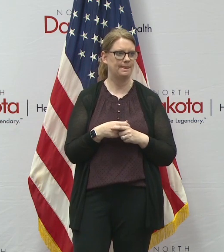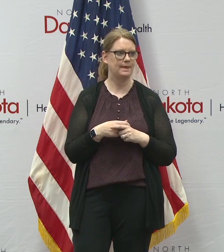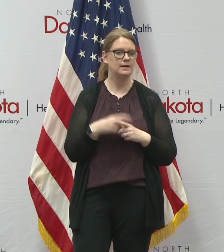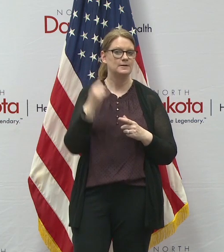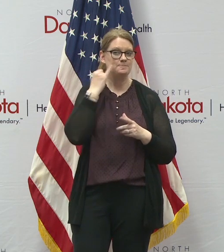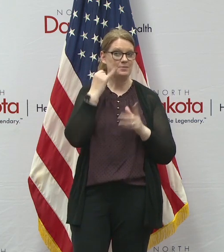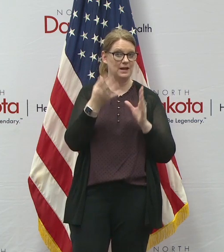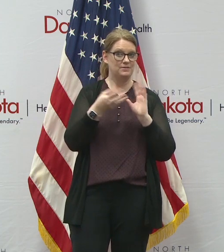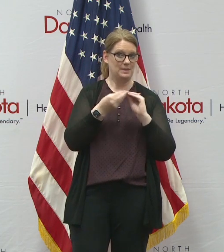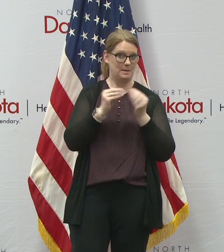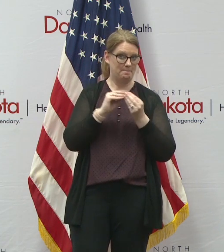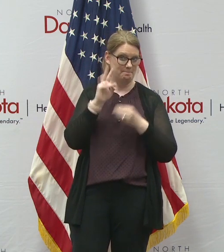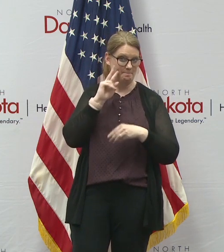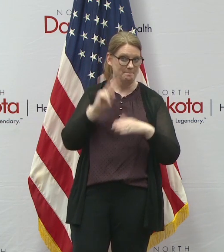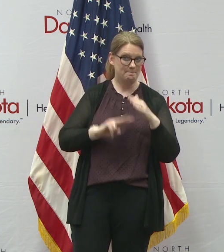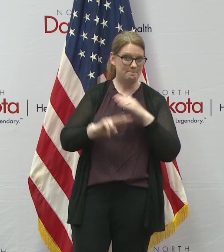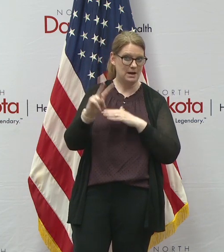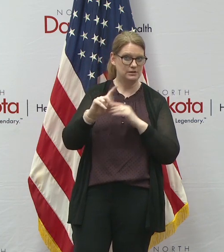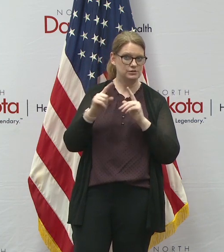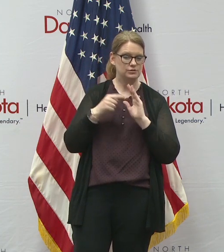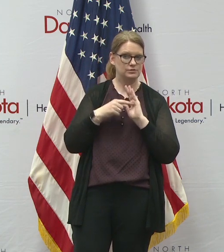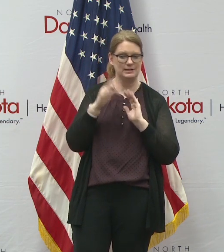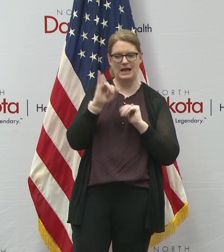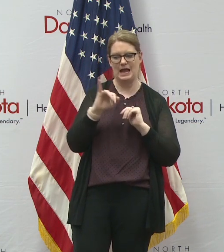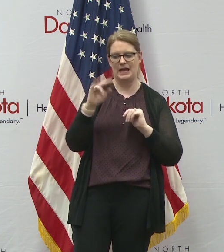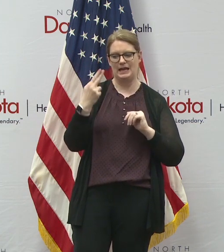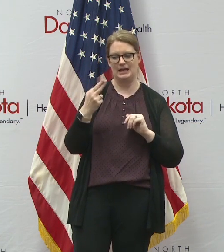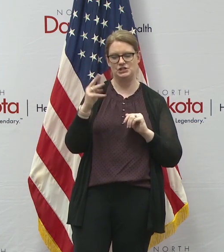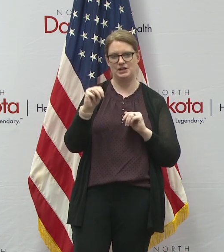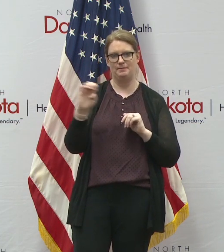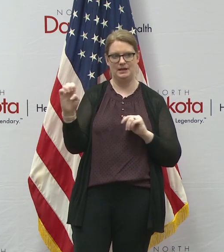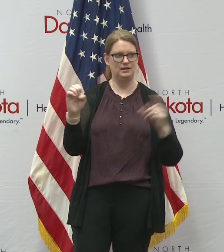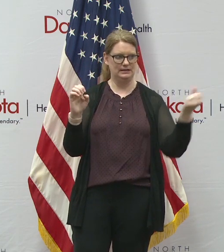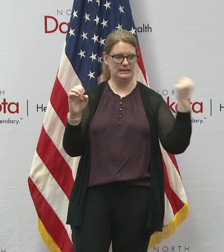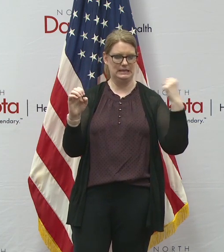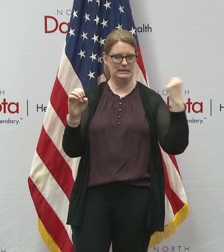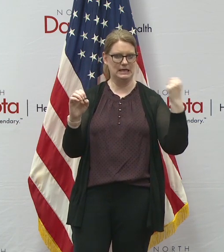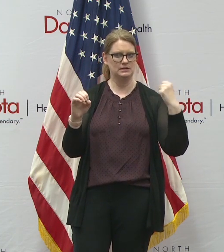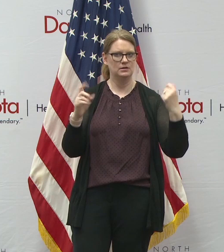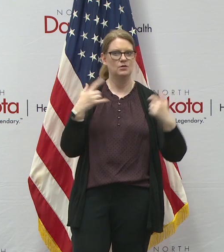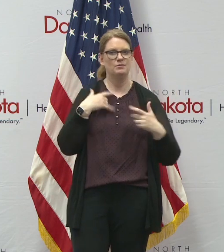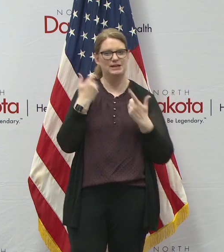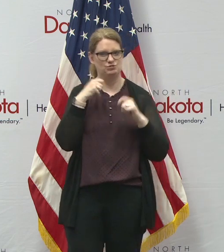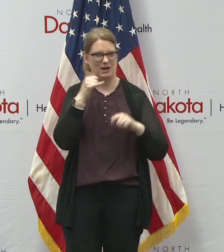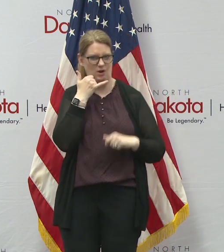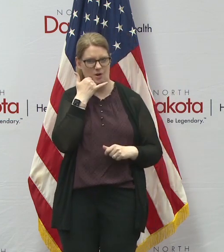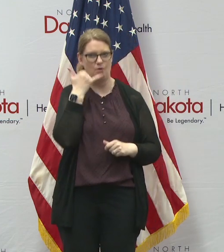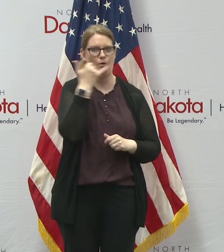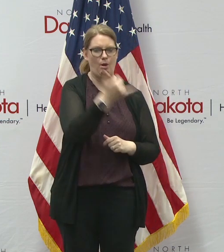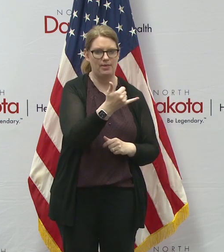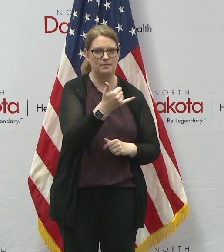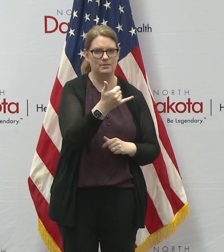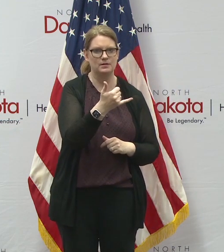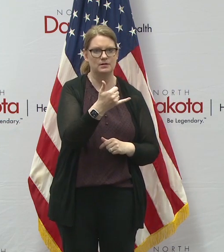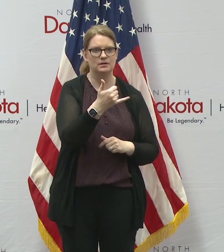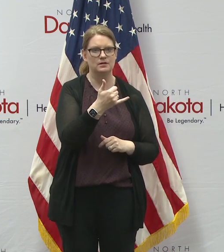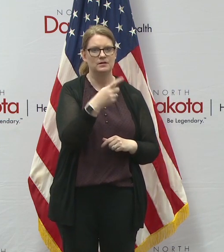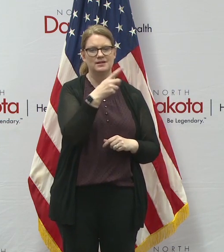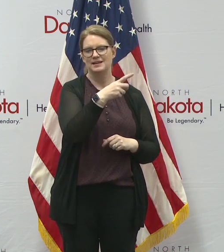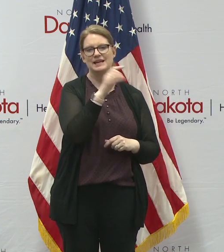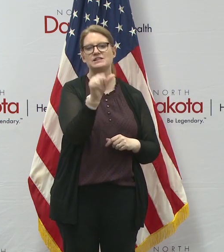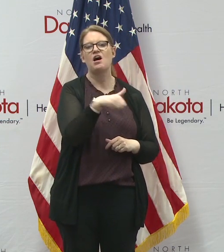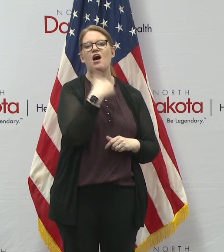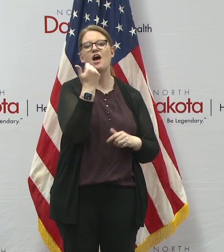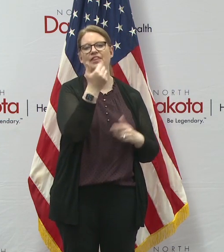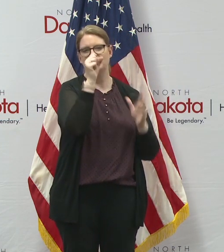the model you're referring to is the one, the IHME model, been trying to reach them since yesterday morning because they're inputting somebody else's state's